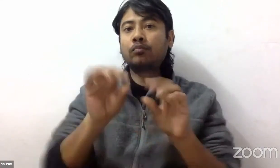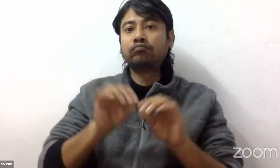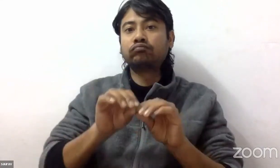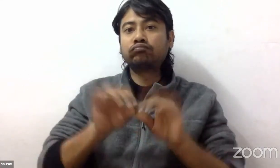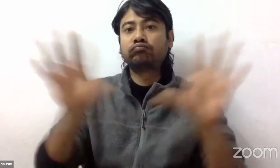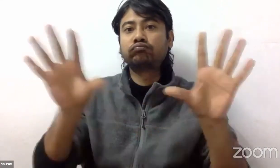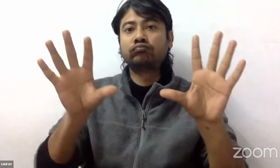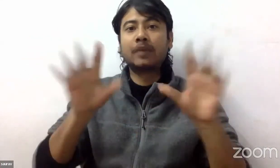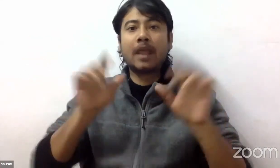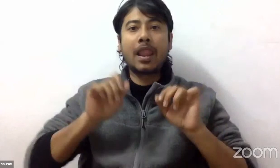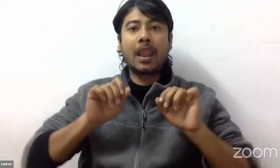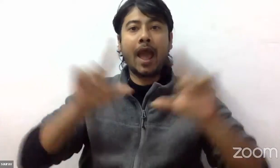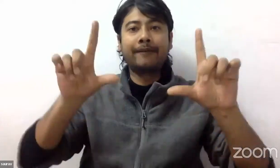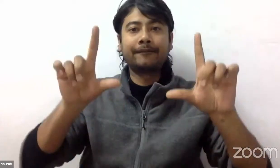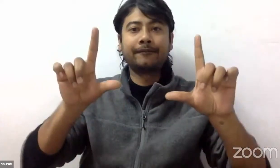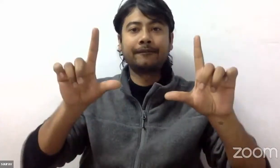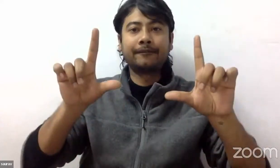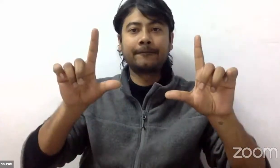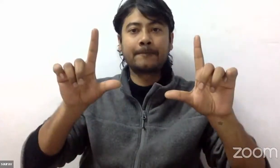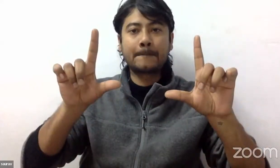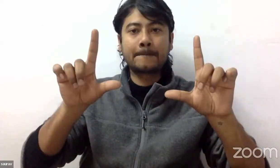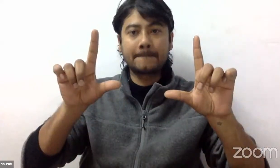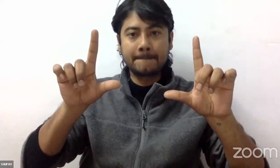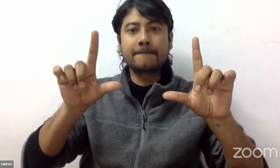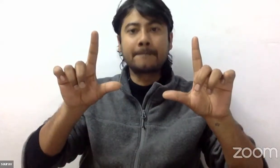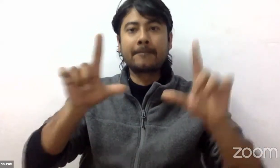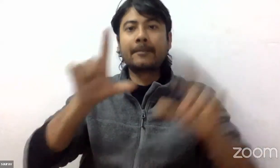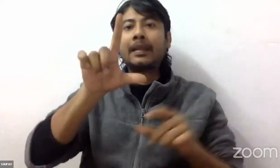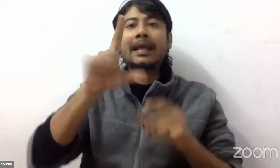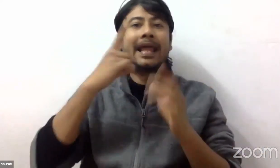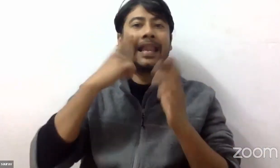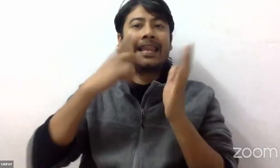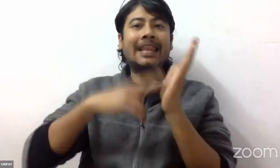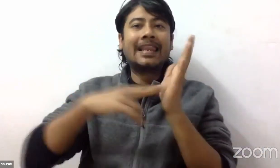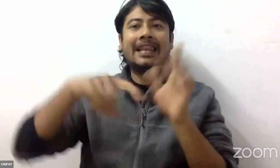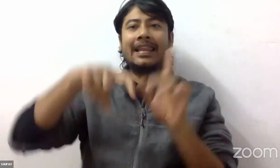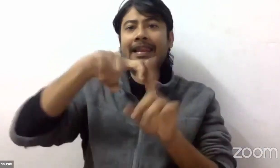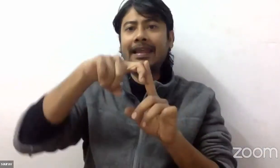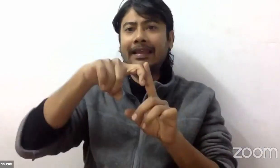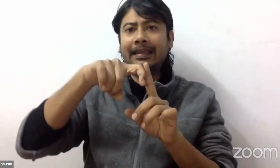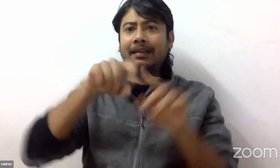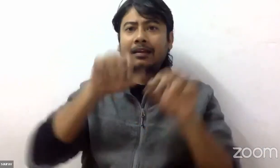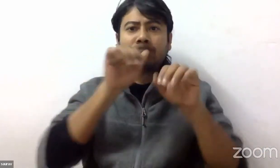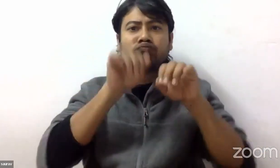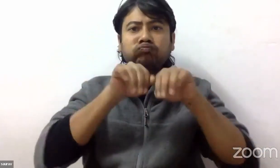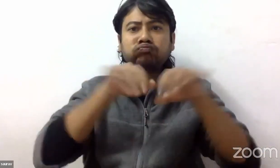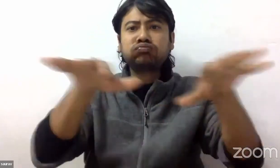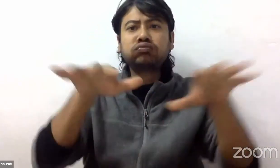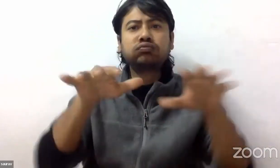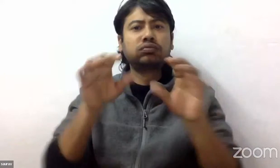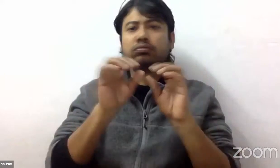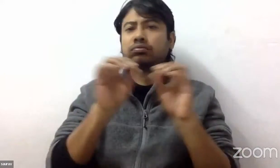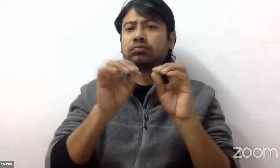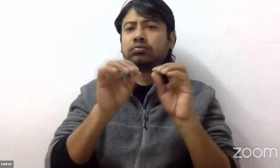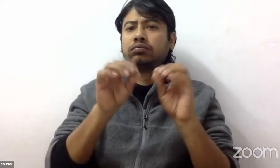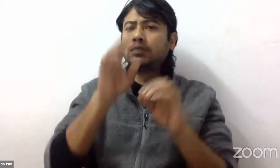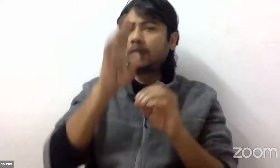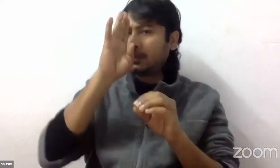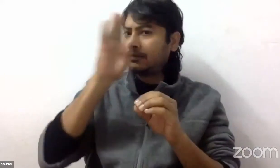ISKCON for Deaf community channel, if you have subscribed there, you can just see the program will be on YouTube. It will be a live session